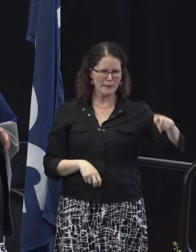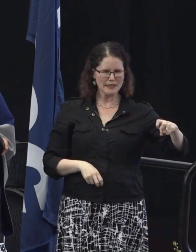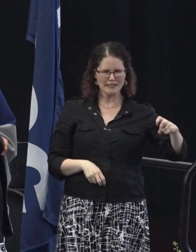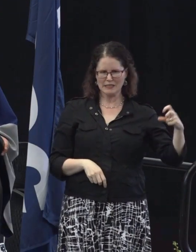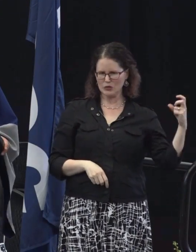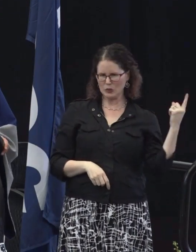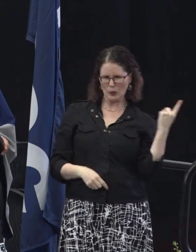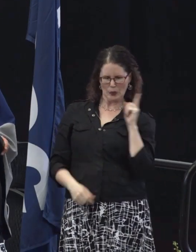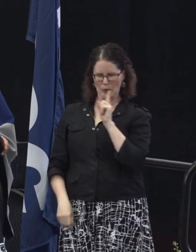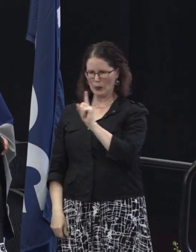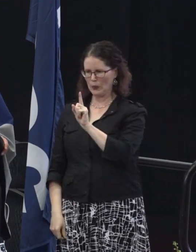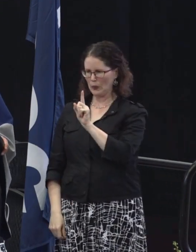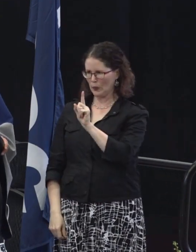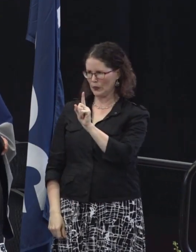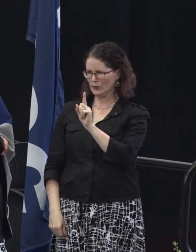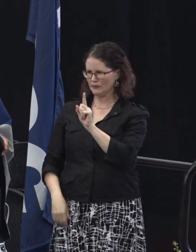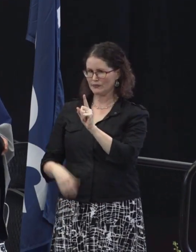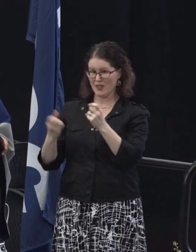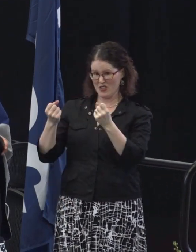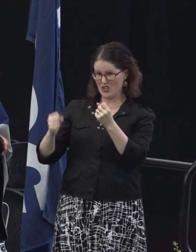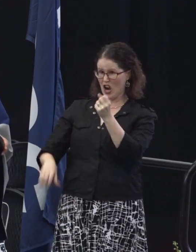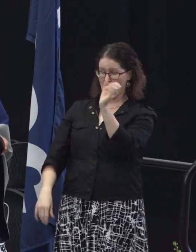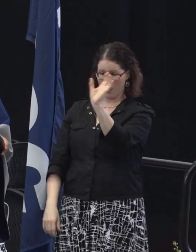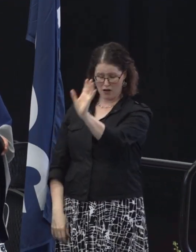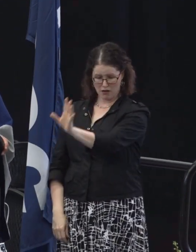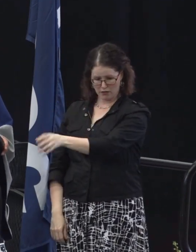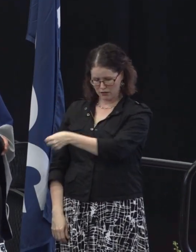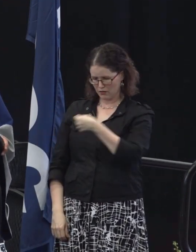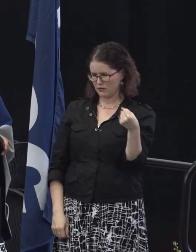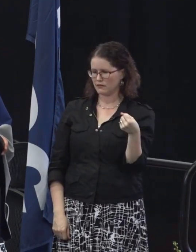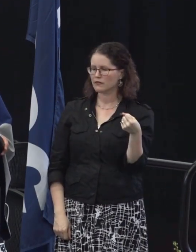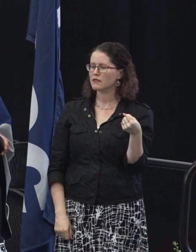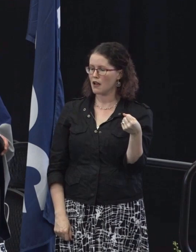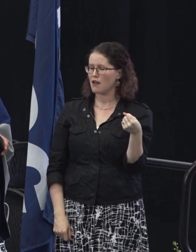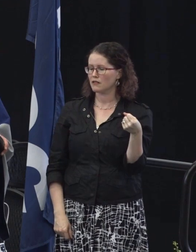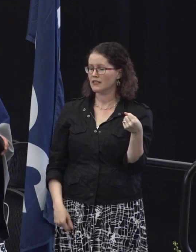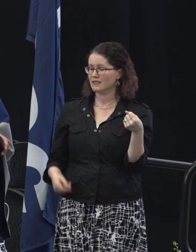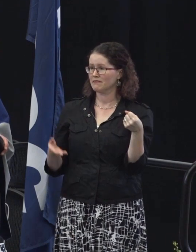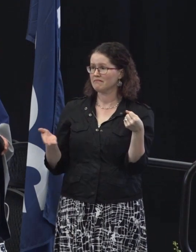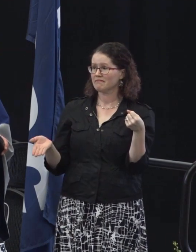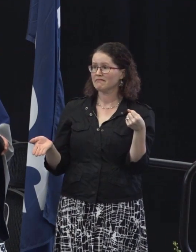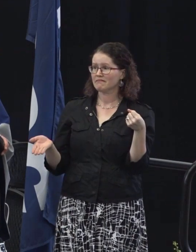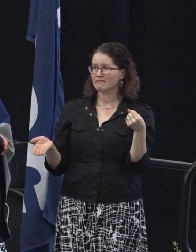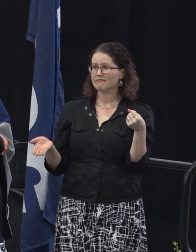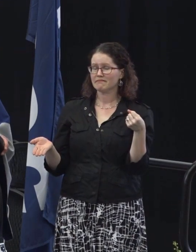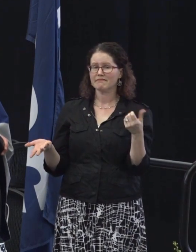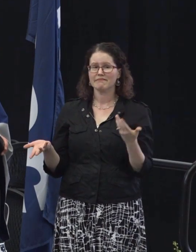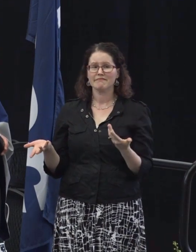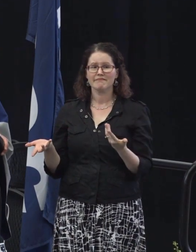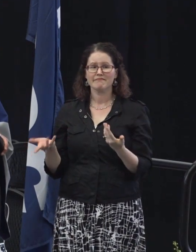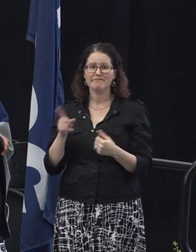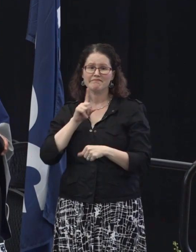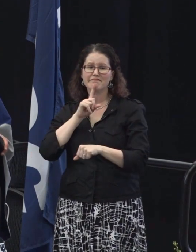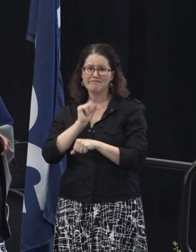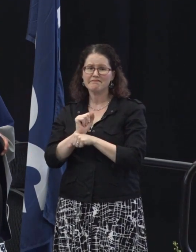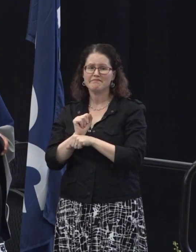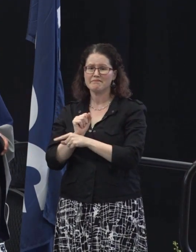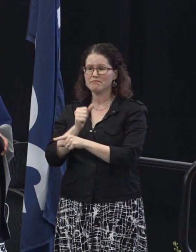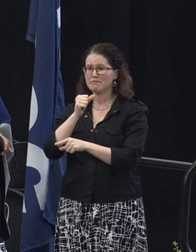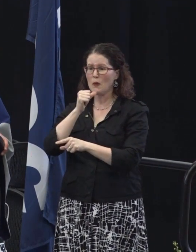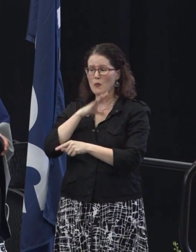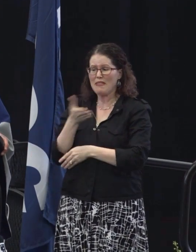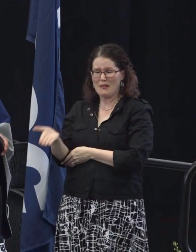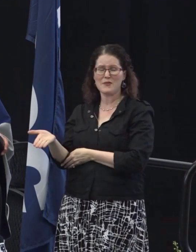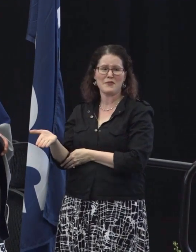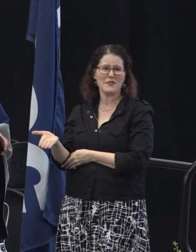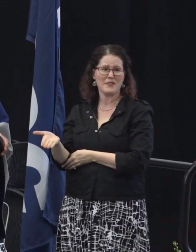into action. I ran over to the broken down car, opened the back seat door, looked in, and folks, sure enough, there